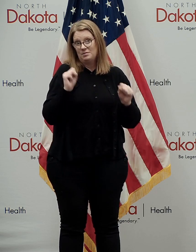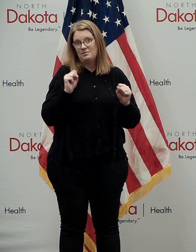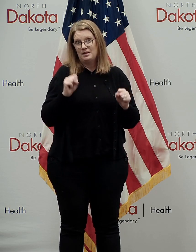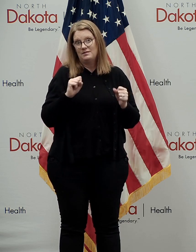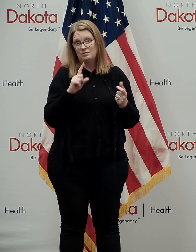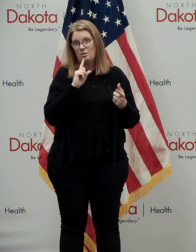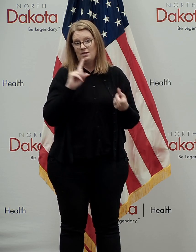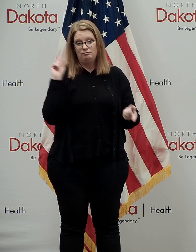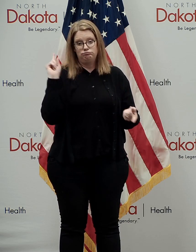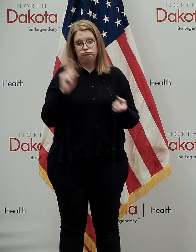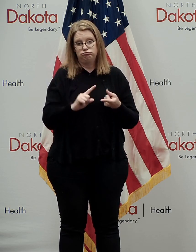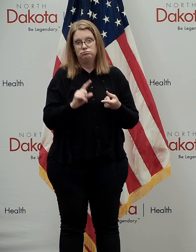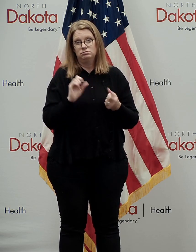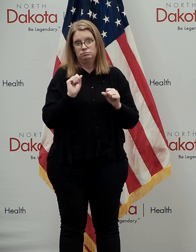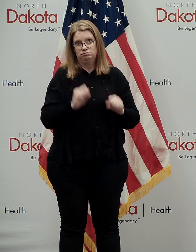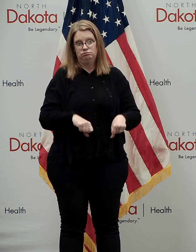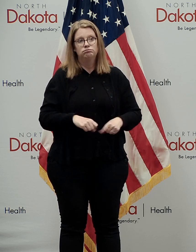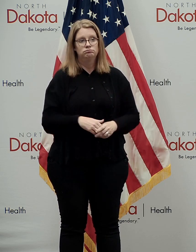excellent outcomes.